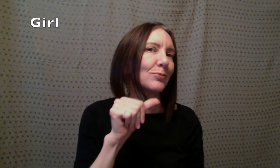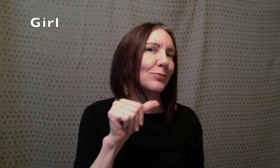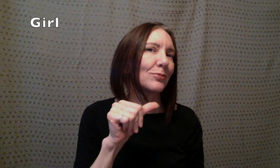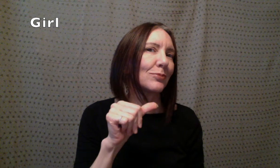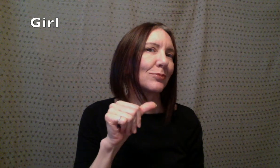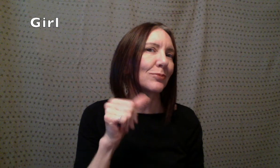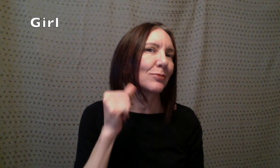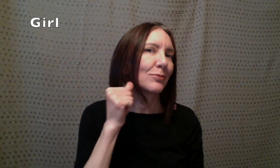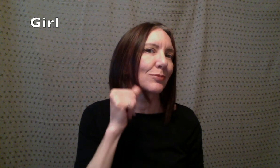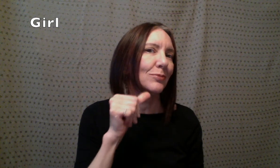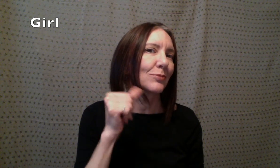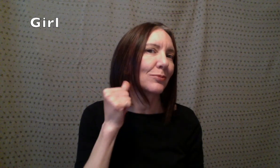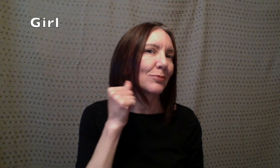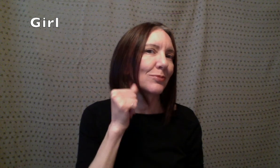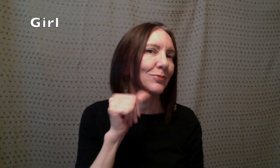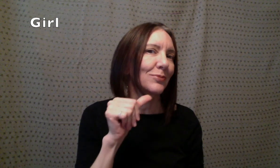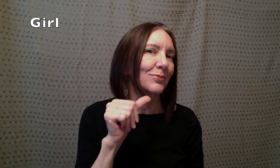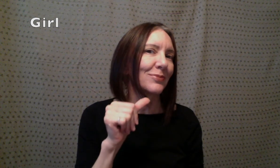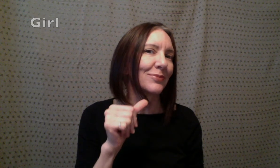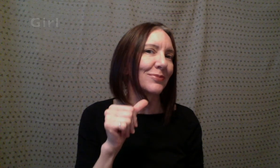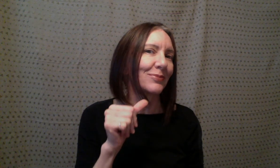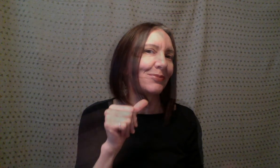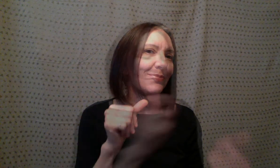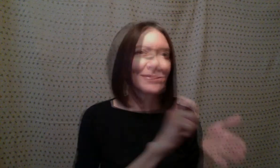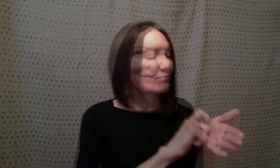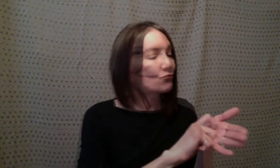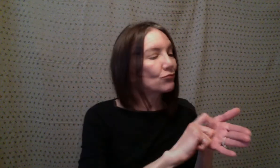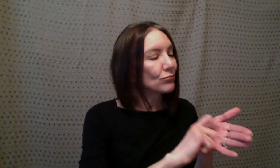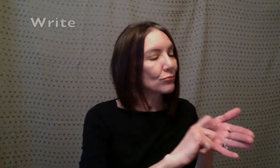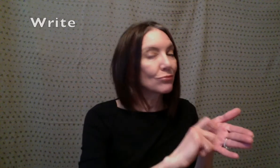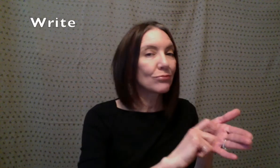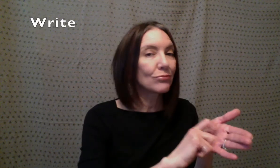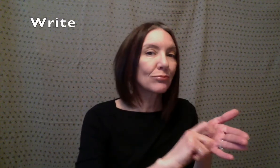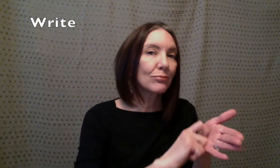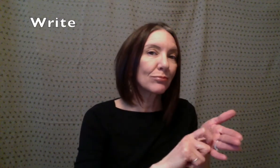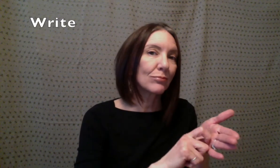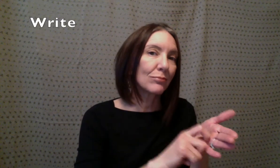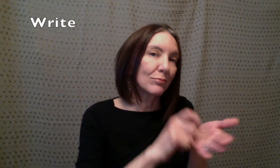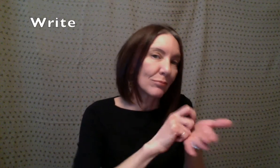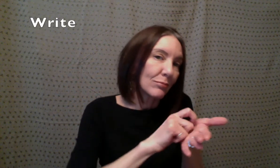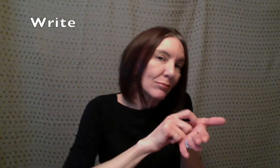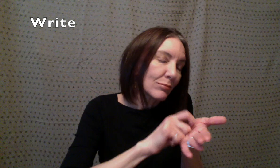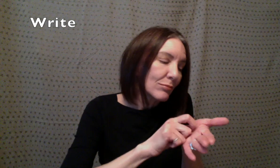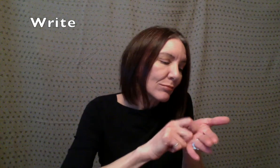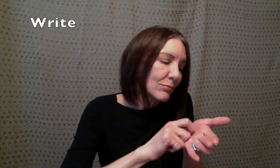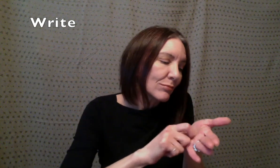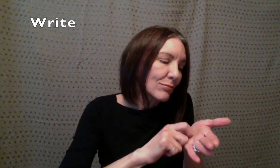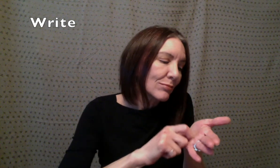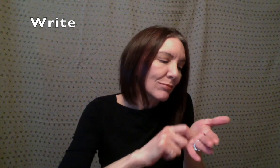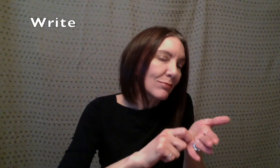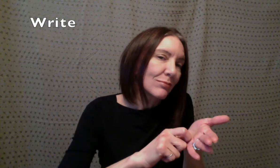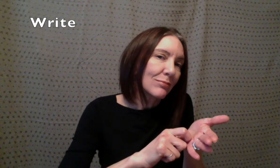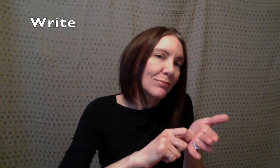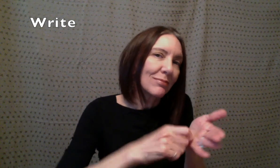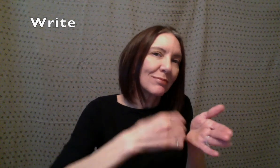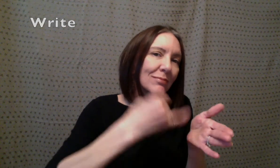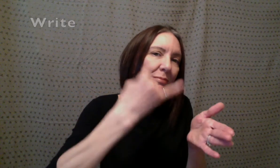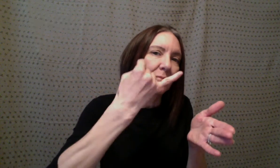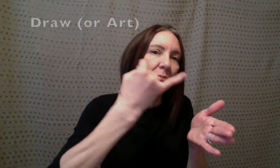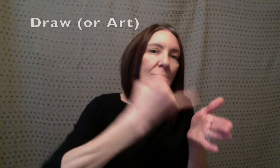Girl is signed on the jawline. The sign write is like a mime, writing on the